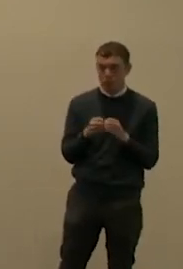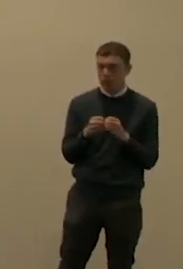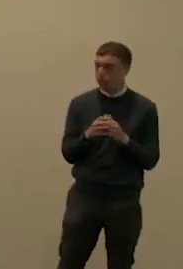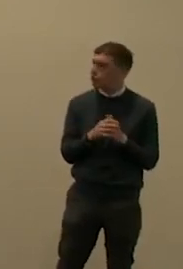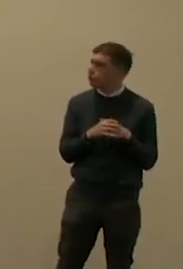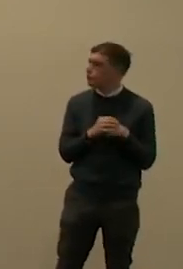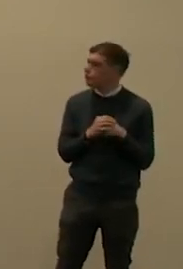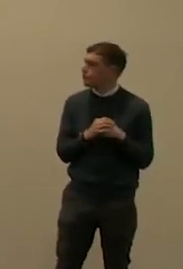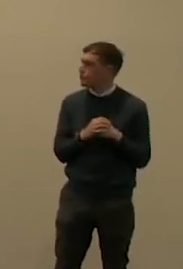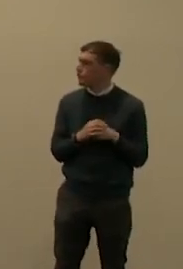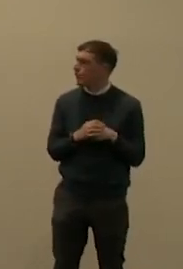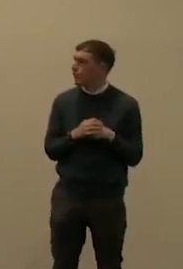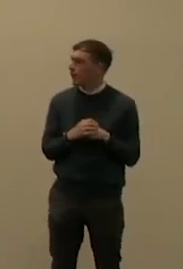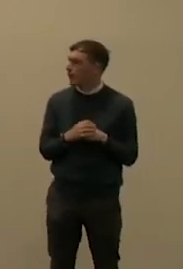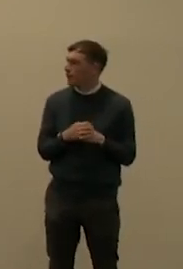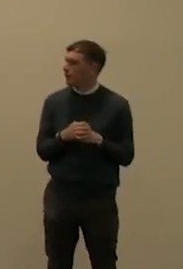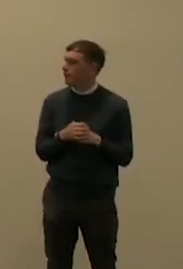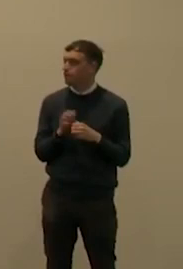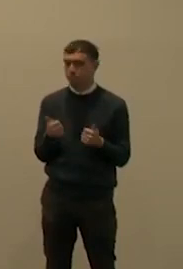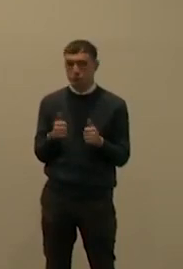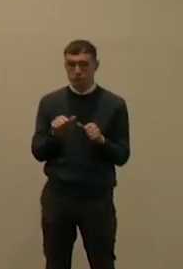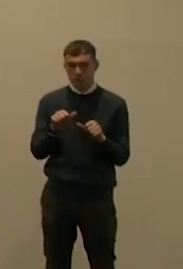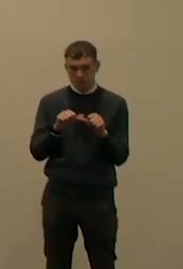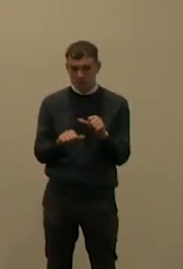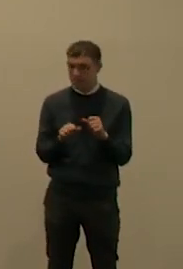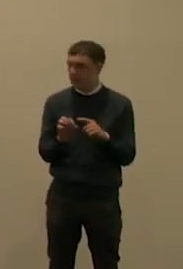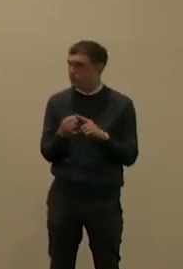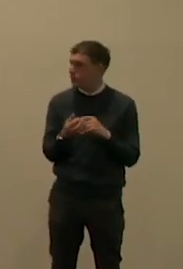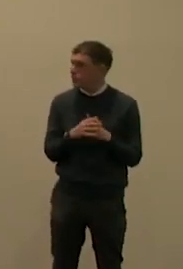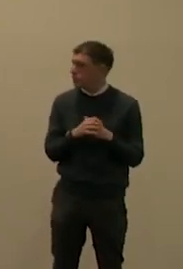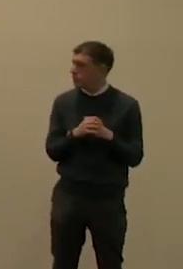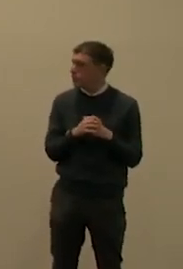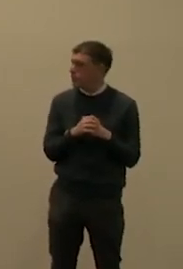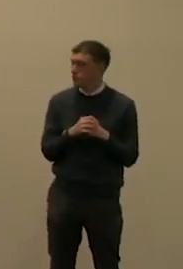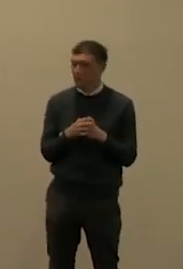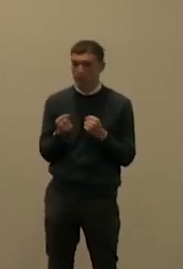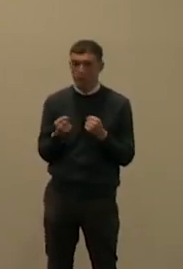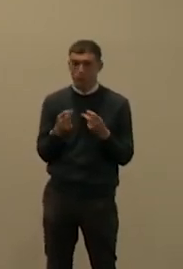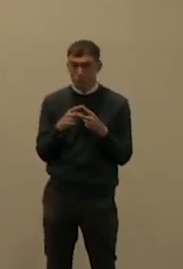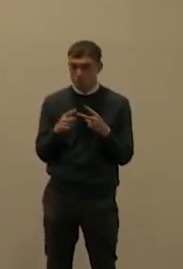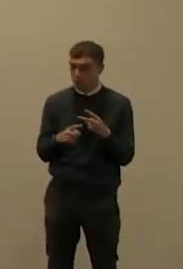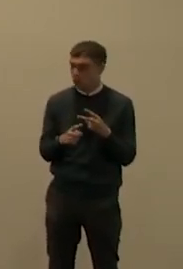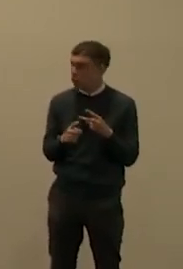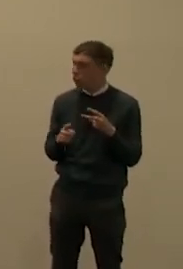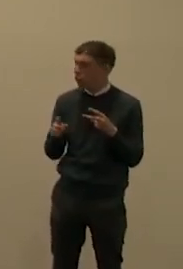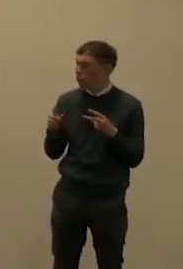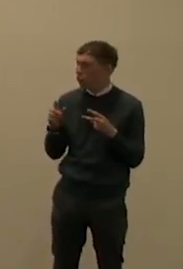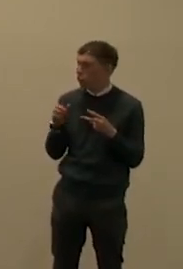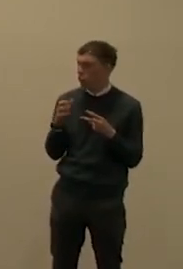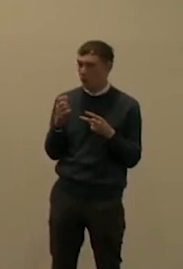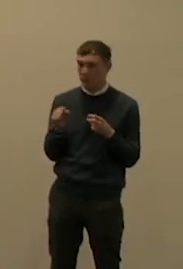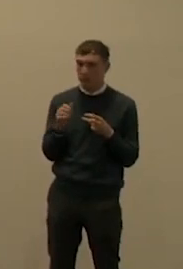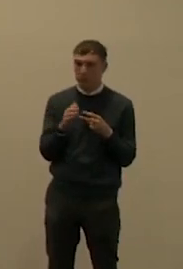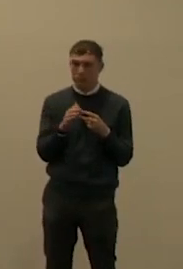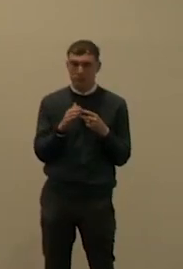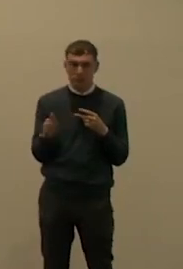want. Okay. So the next point here is we have two Virtual Wan hubs, and when we have a look to the West Europe